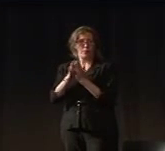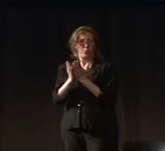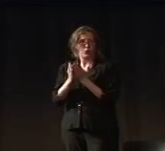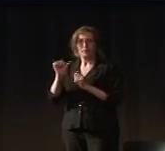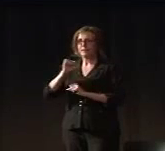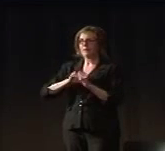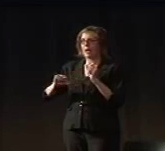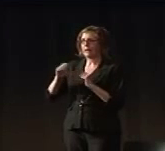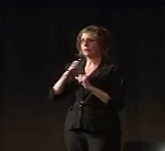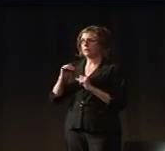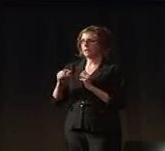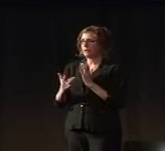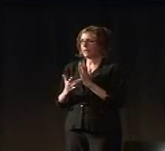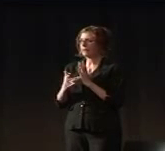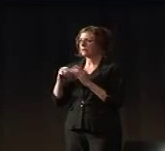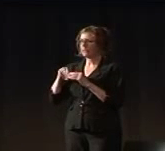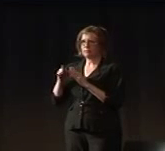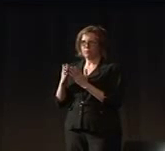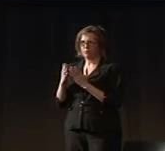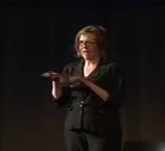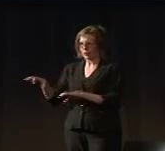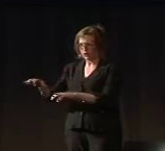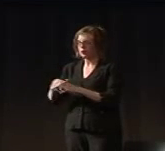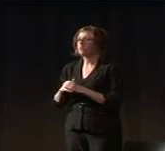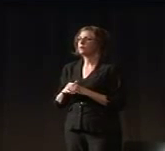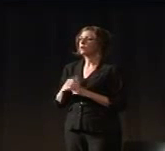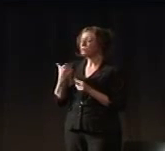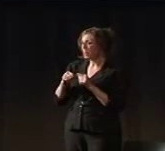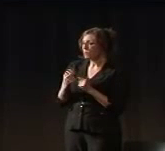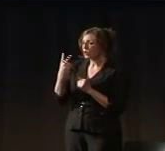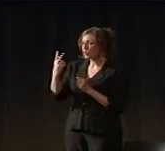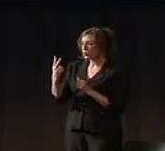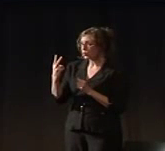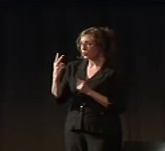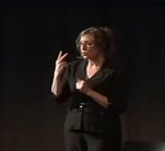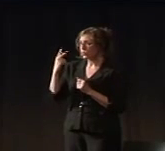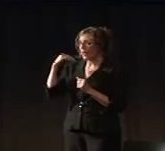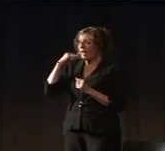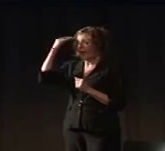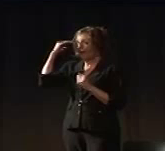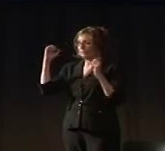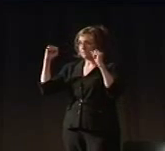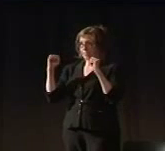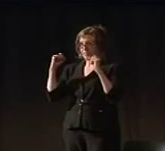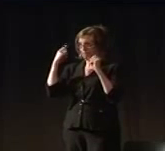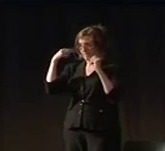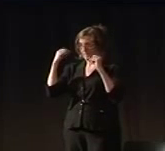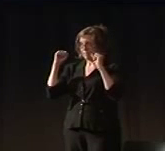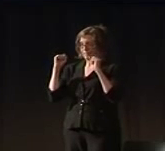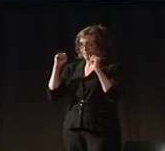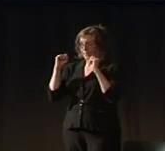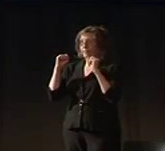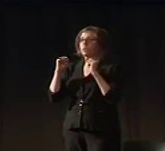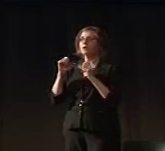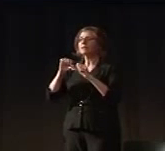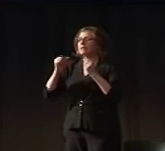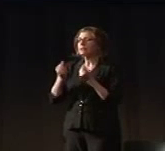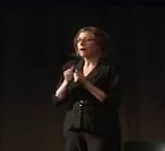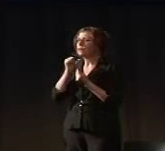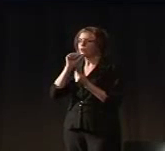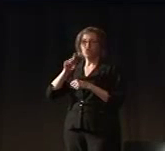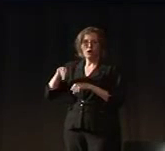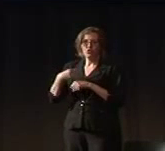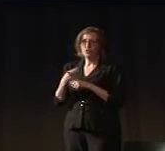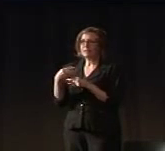fondly, I think, these two paired heads, Janus faces. So for example, if society is not simply a given that is just there